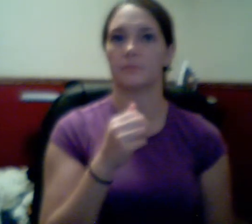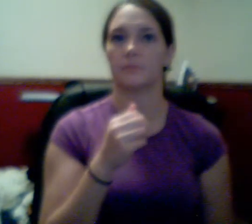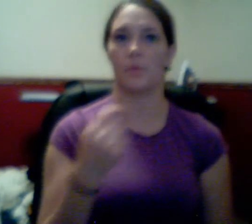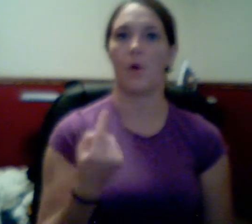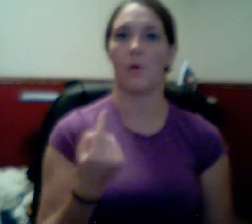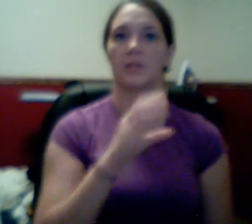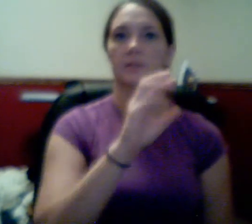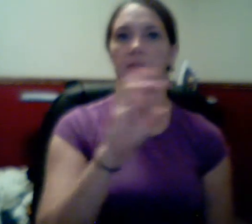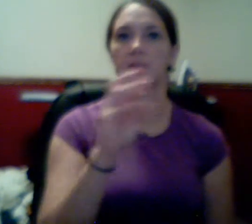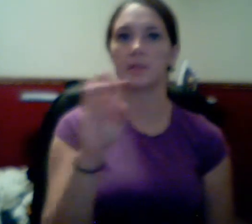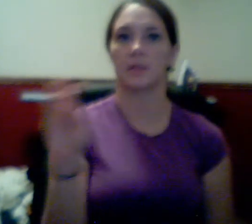another number, for example,